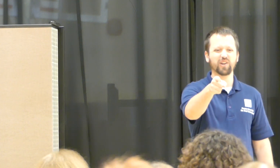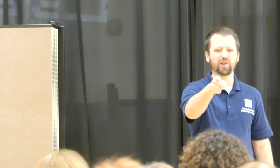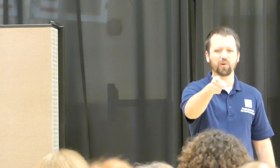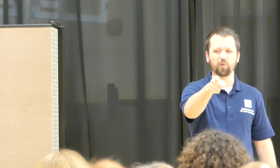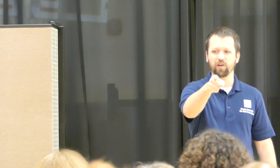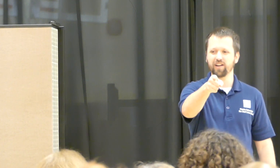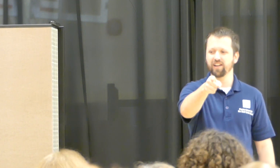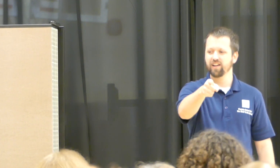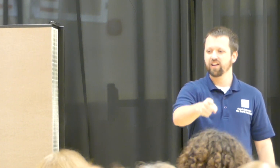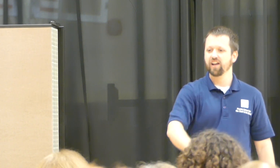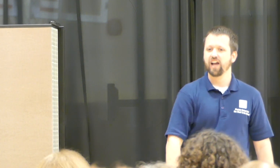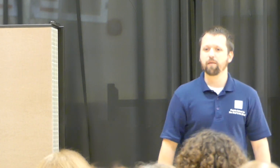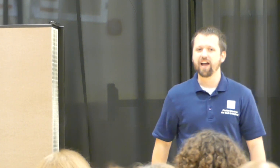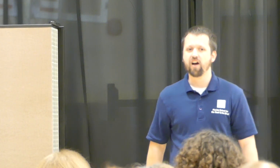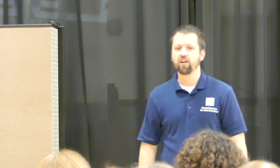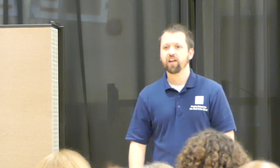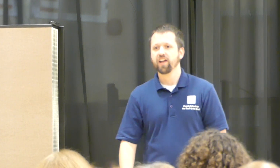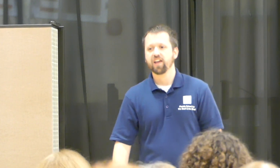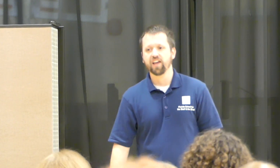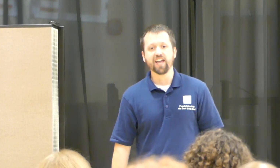You. How about it?